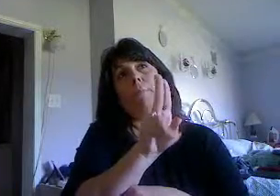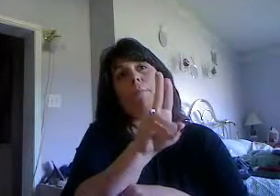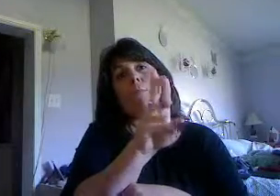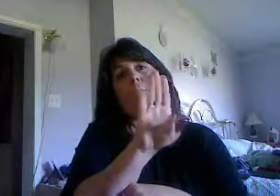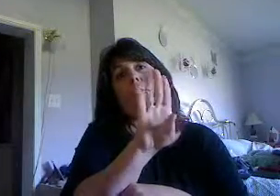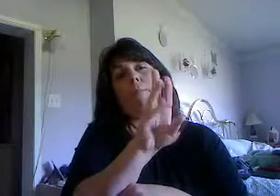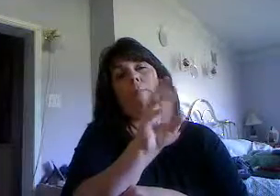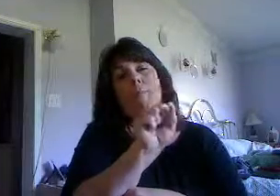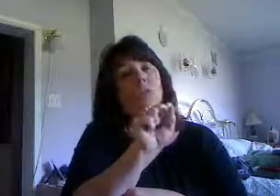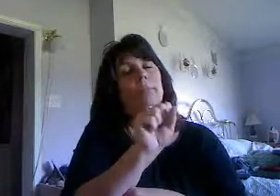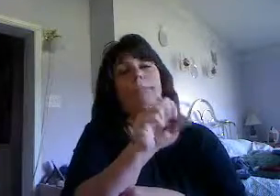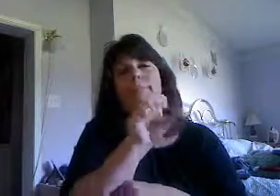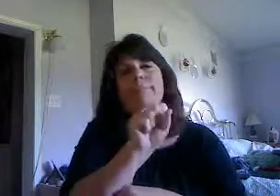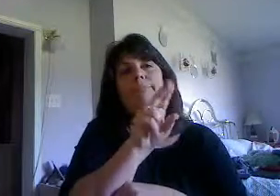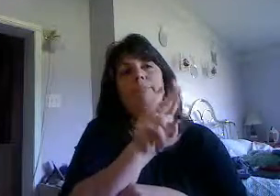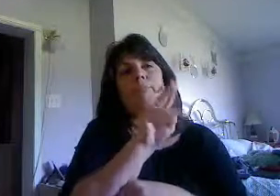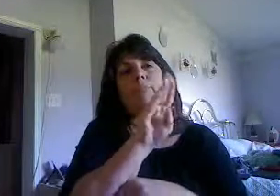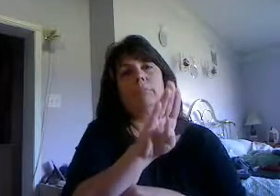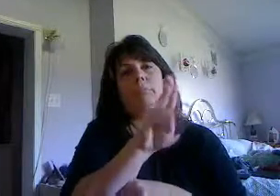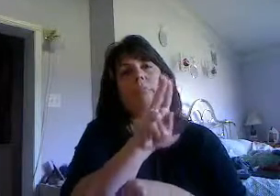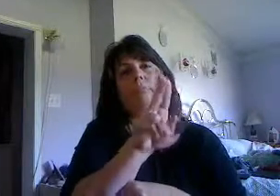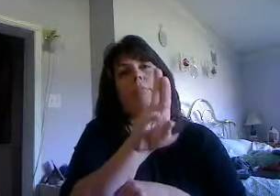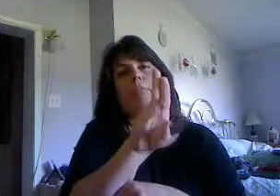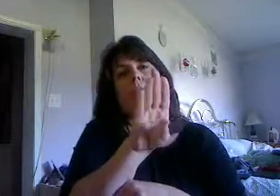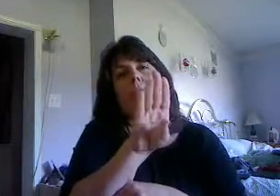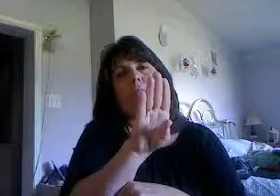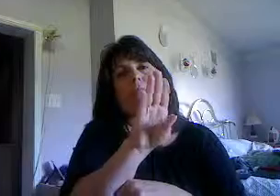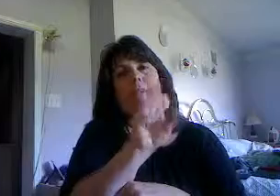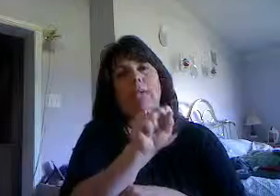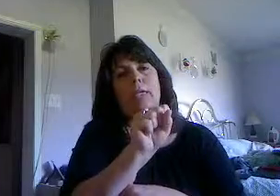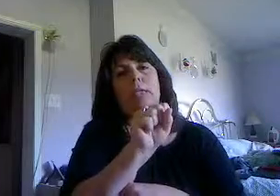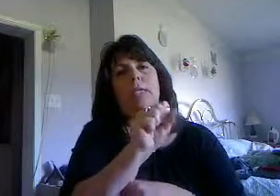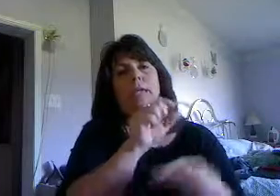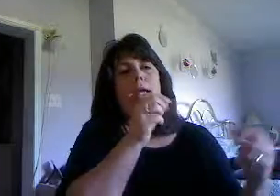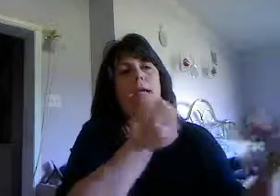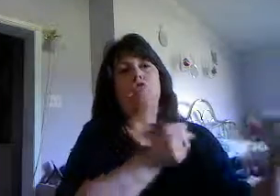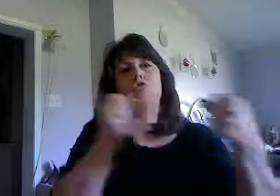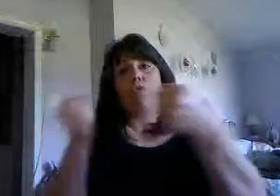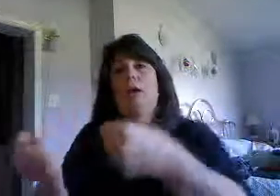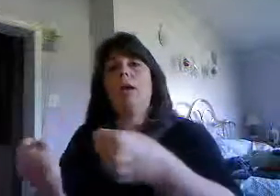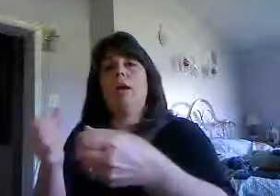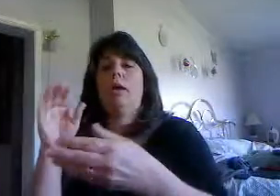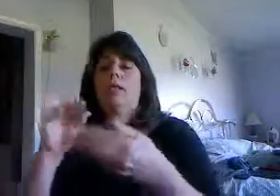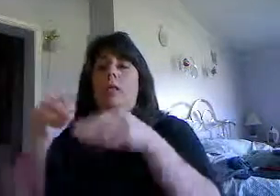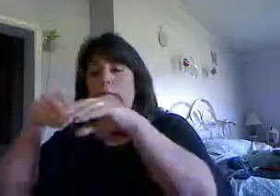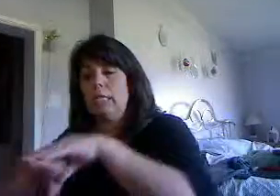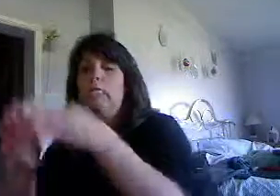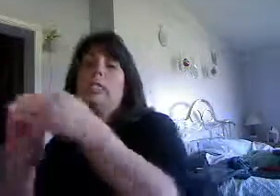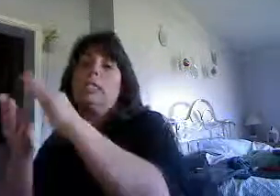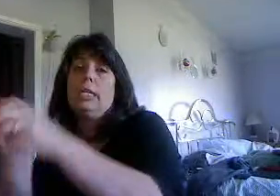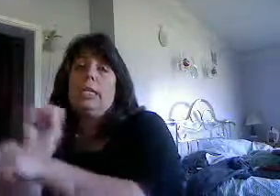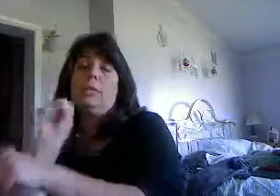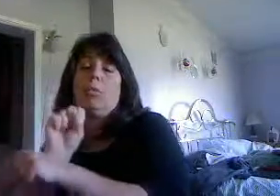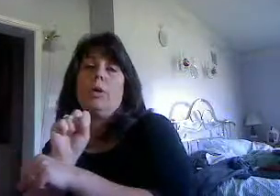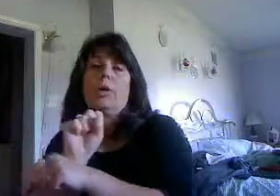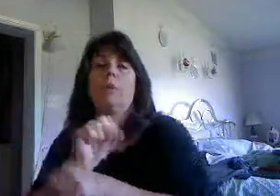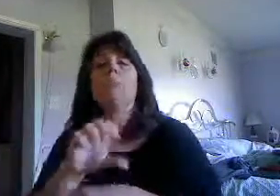Another federal program that encouraged the out-migration of middle-income families was the FHA, Federal Housing Administration,